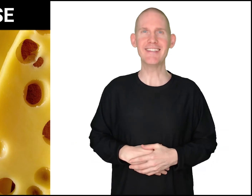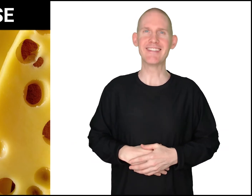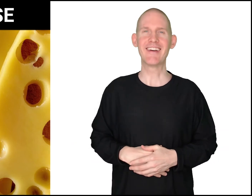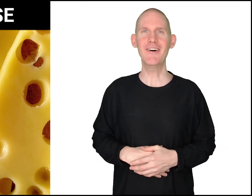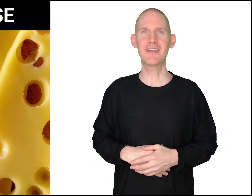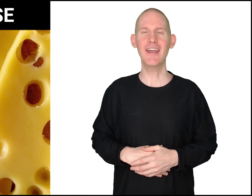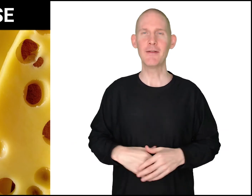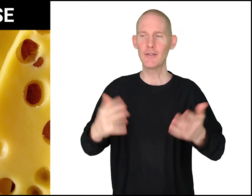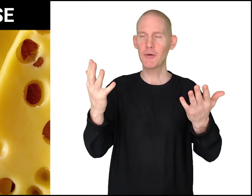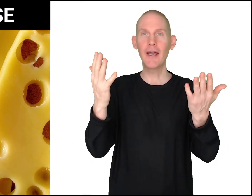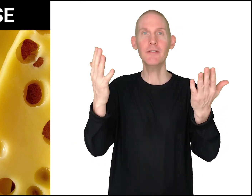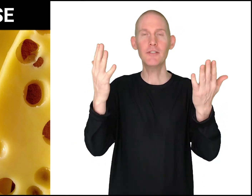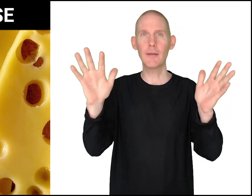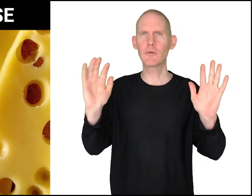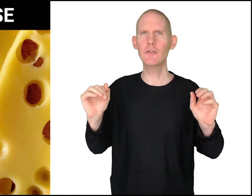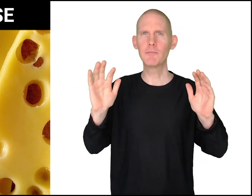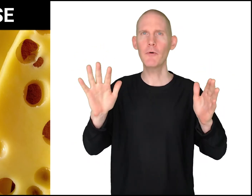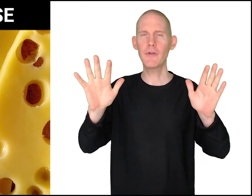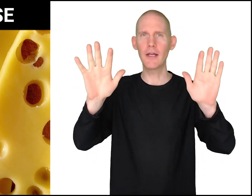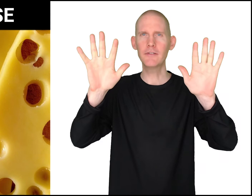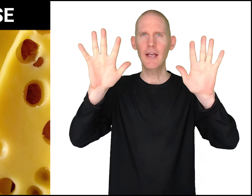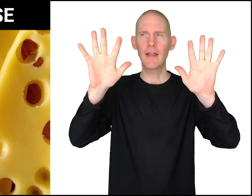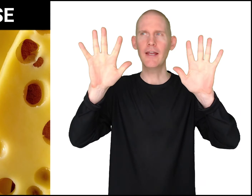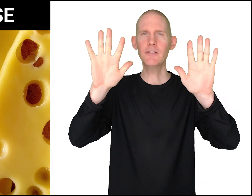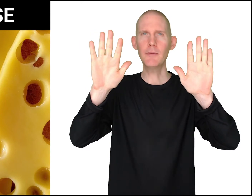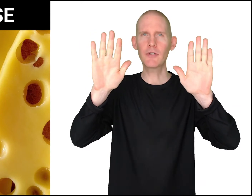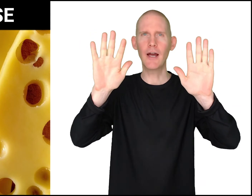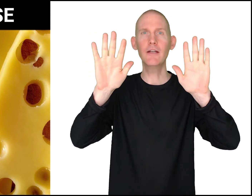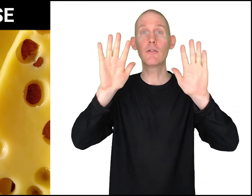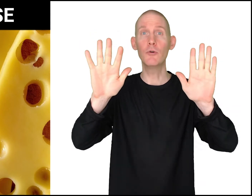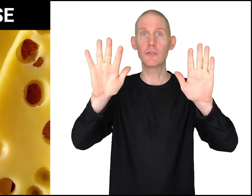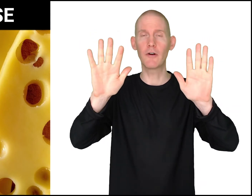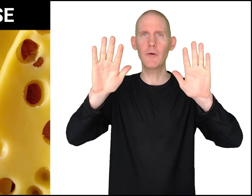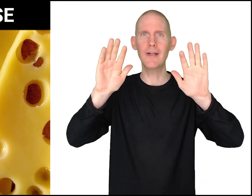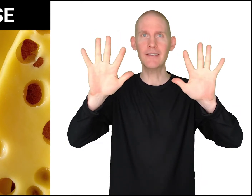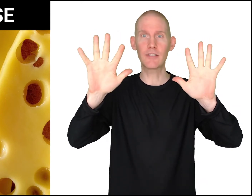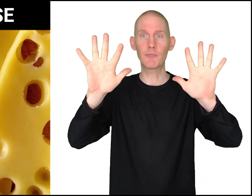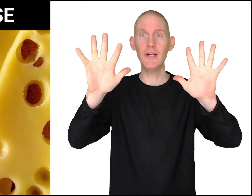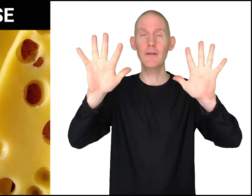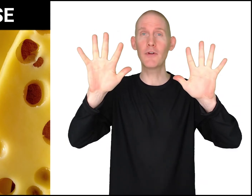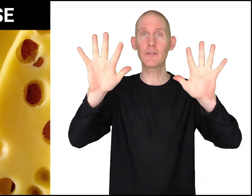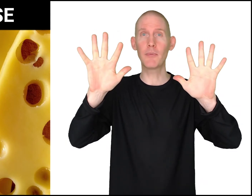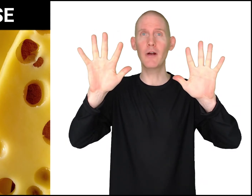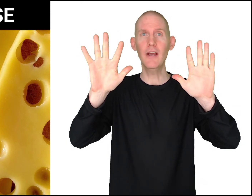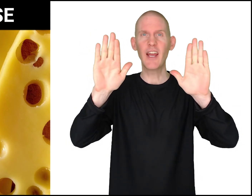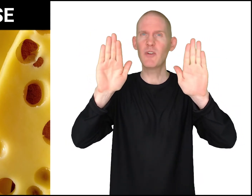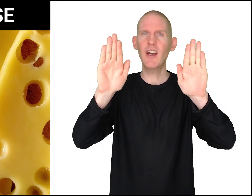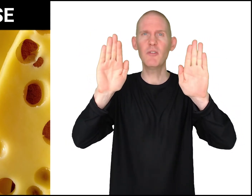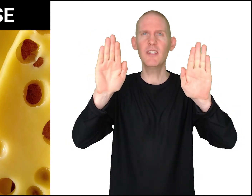cheese. Okay, so hand shapes, we're going to use both hands. The hand shapes are kind of loose, all right? We're not spreading the fingers apart, and they're not really